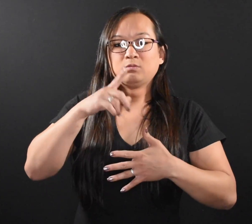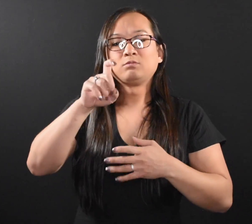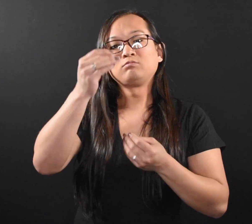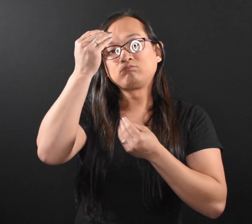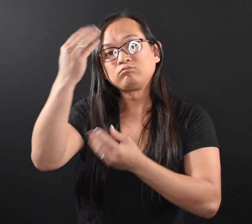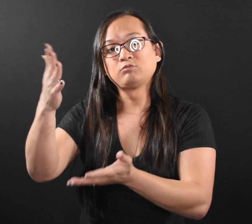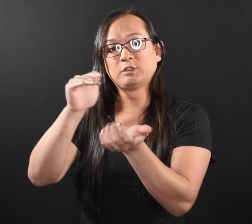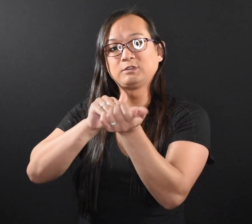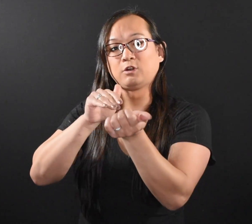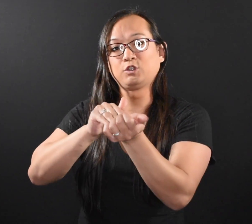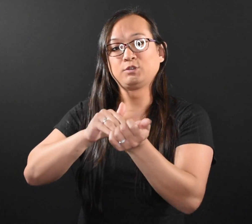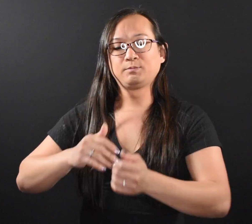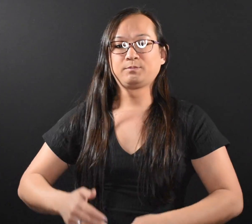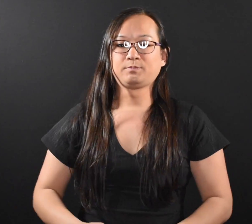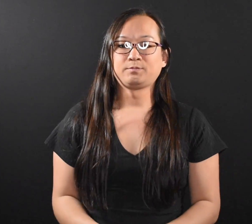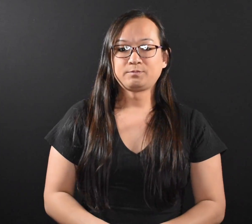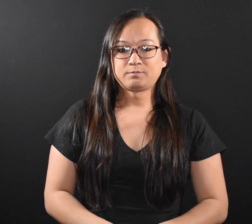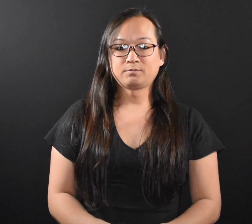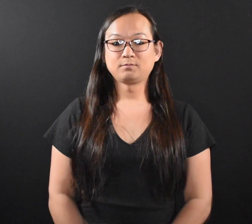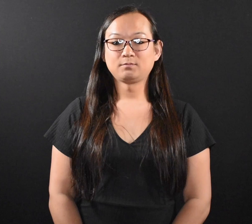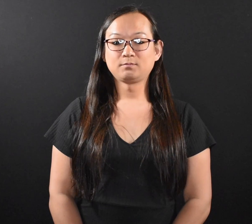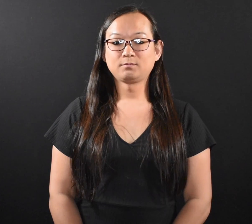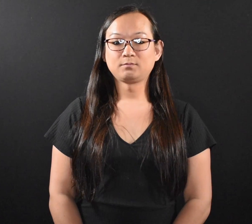vaccination should contact their healthcare provider.